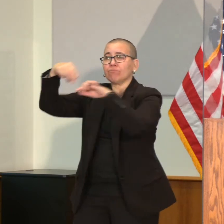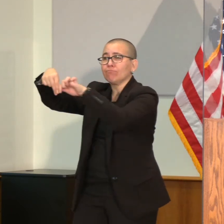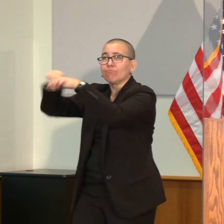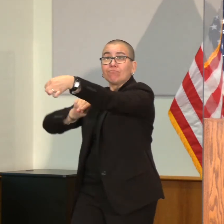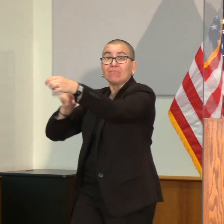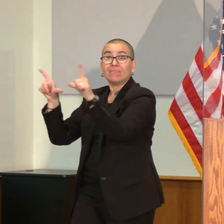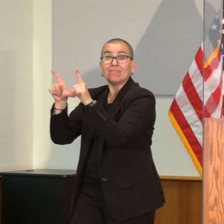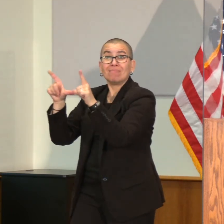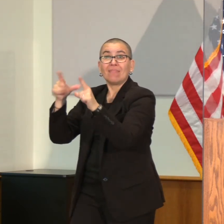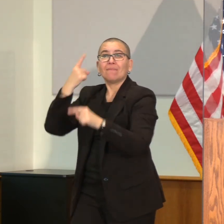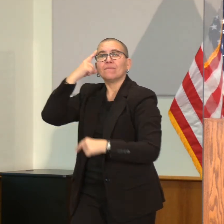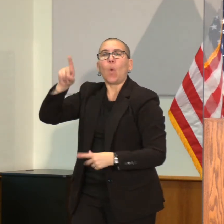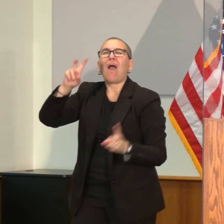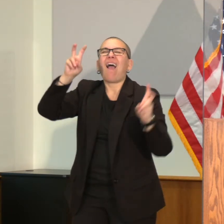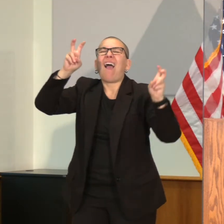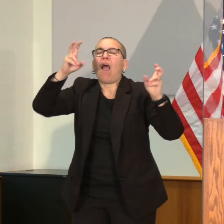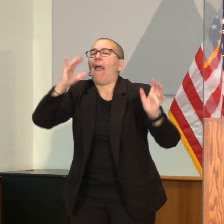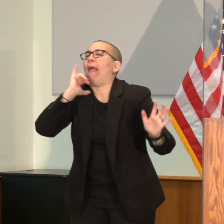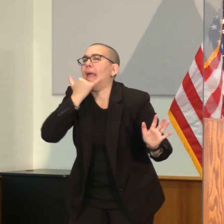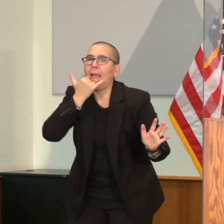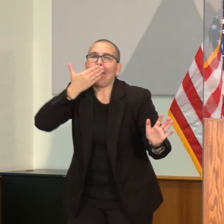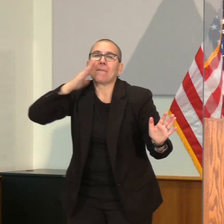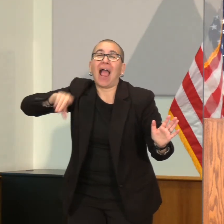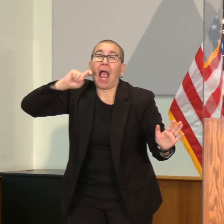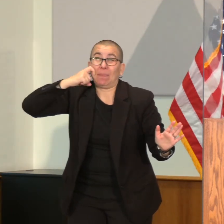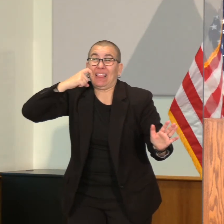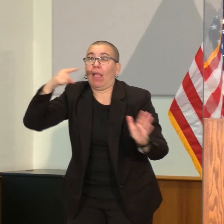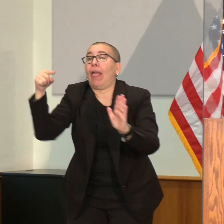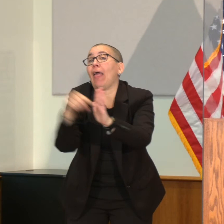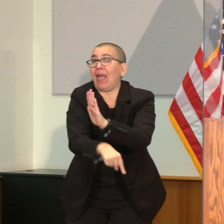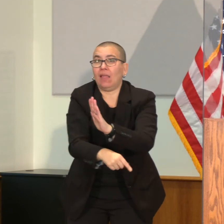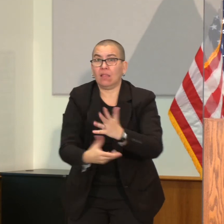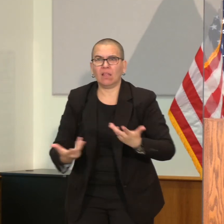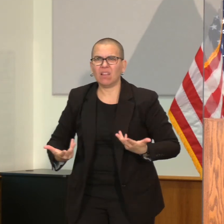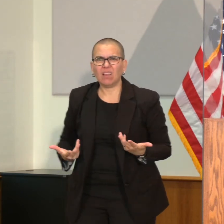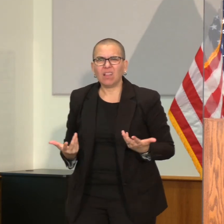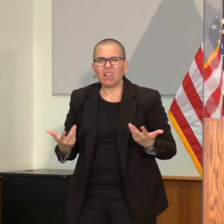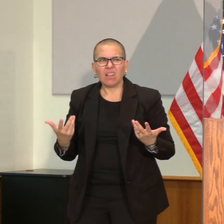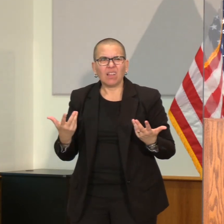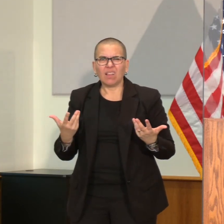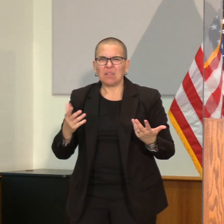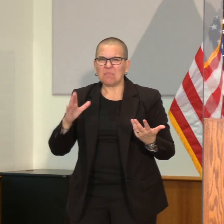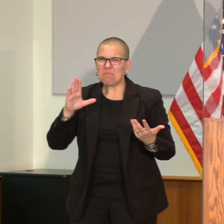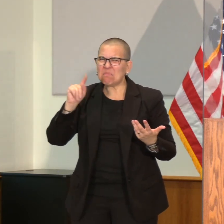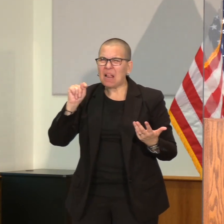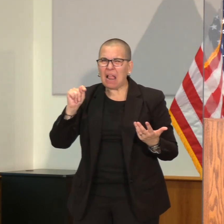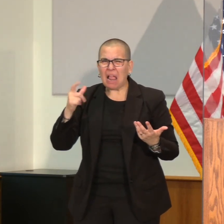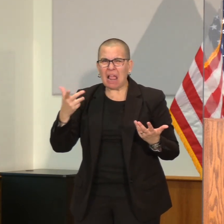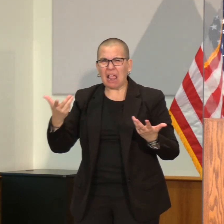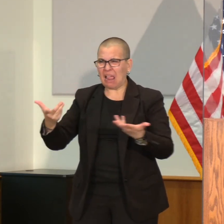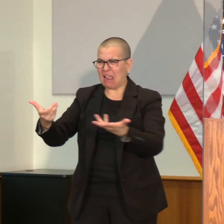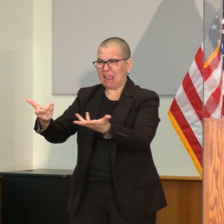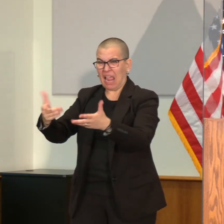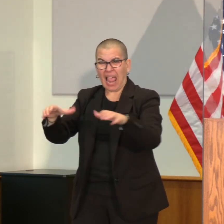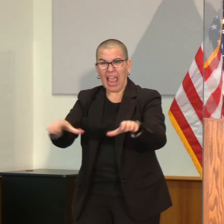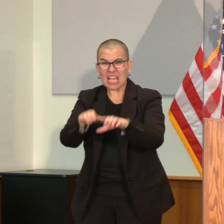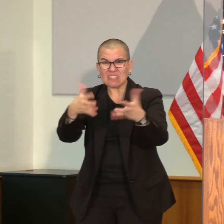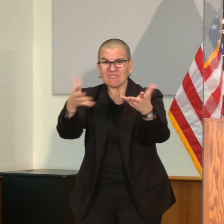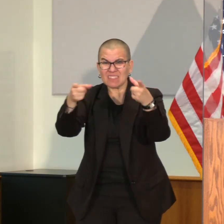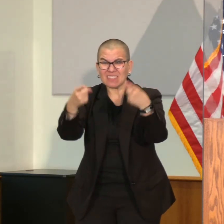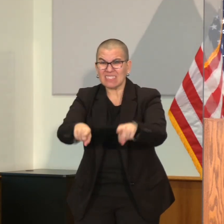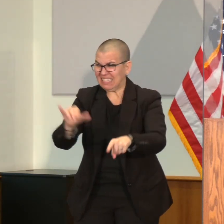apples and ensure that licensed professionals not act in unprofessional ways and in life-threatening